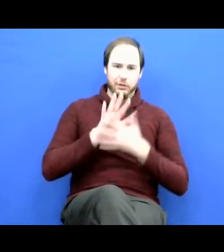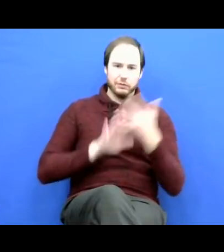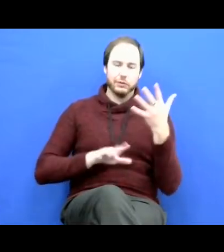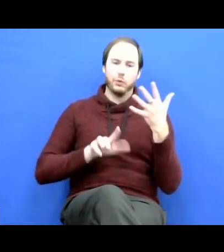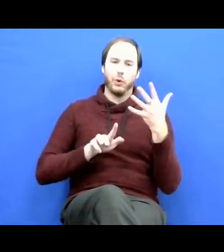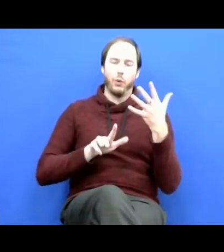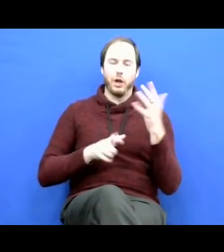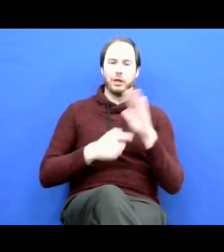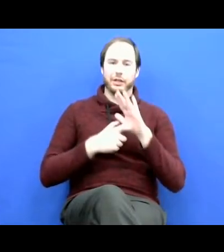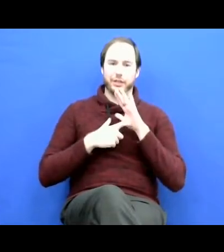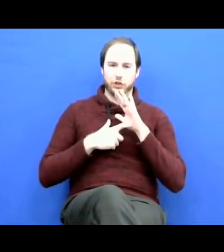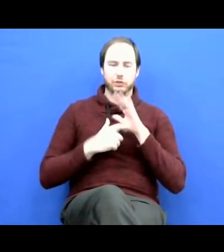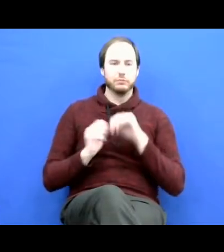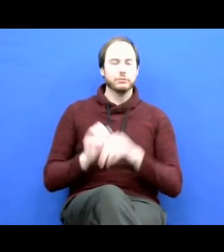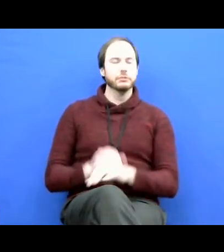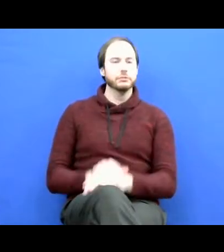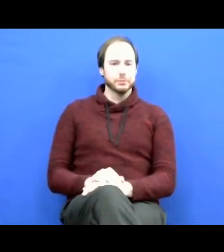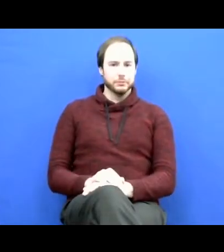said,